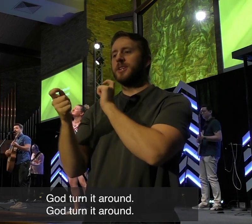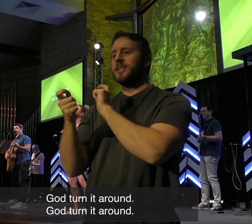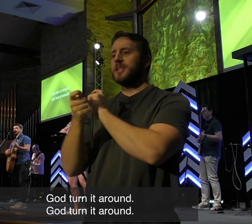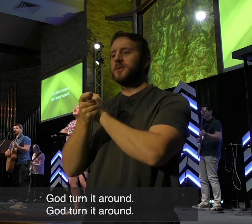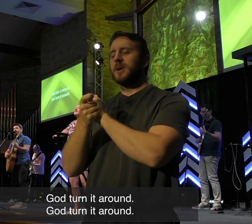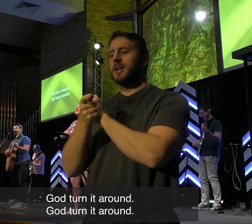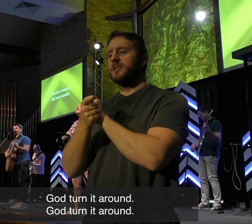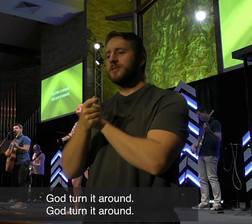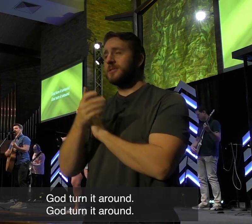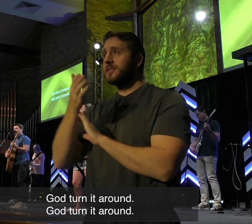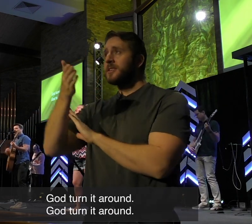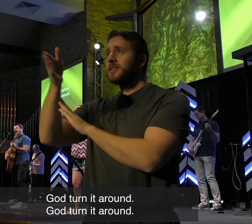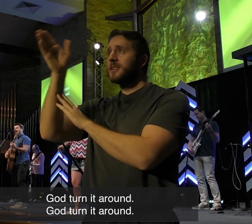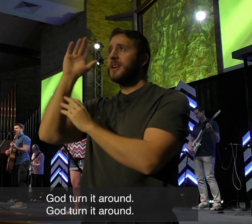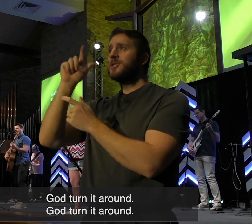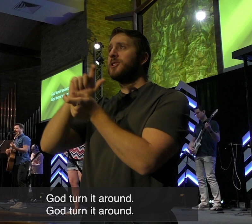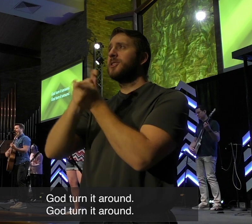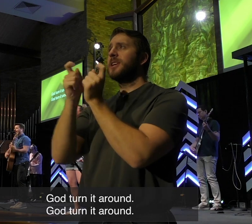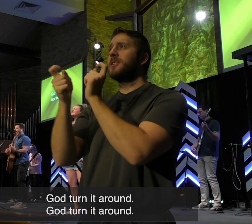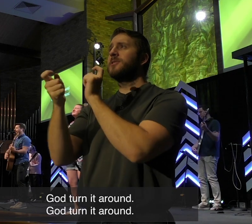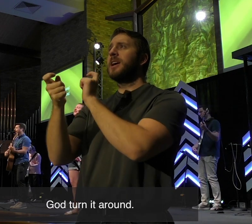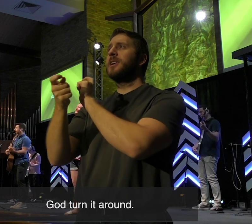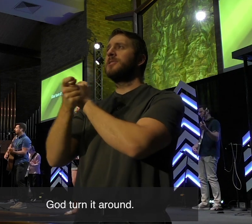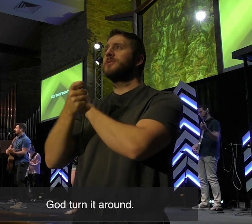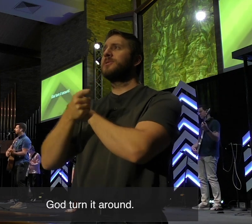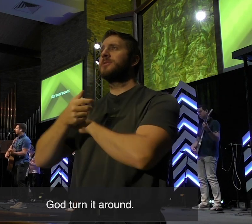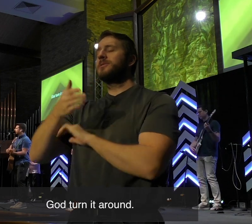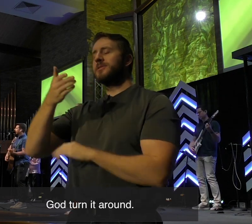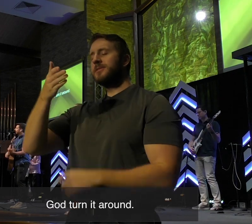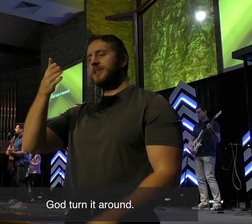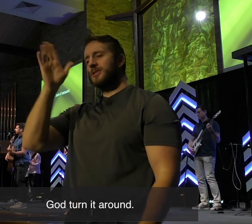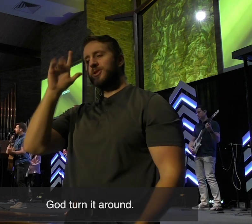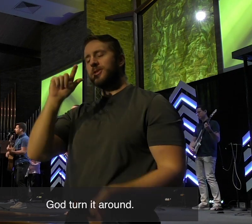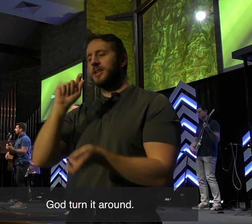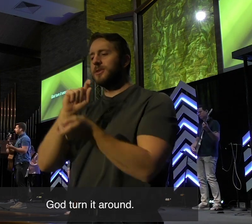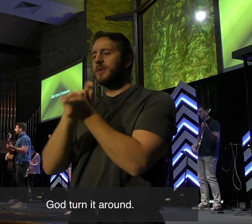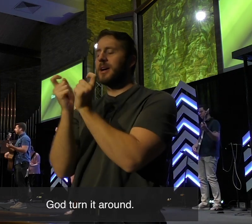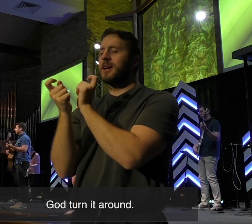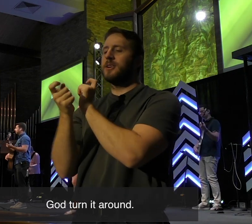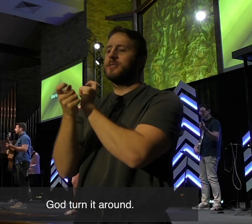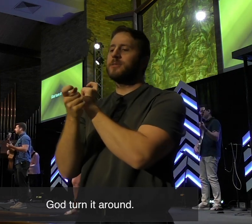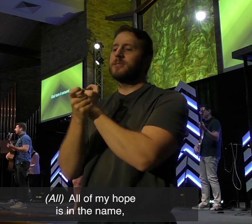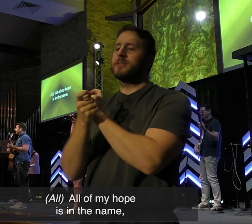God, turn it around. God, turn it around.